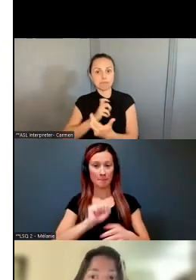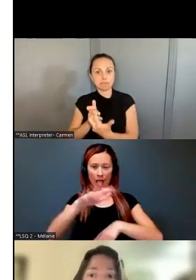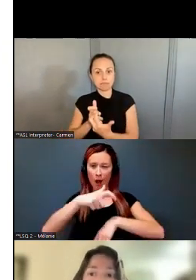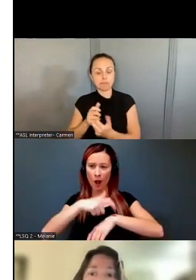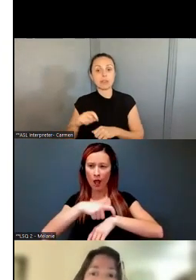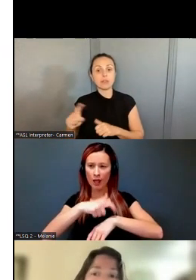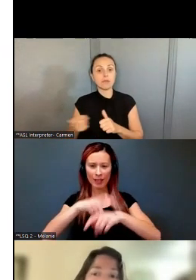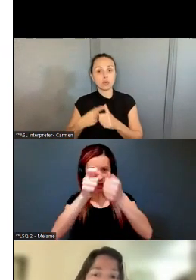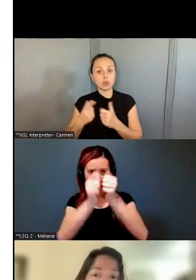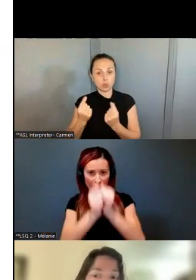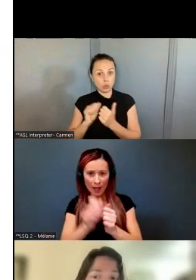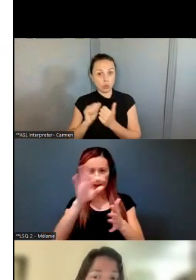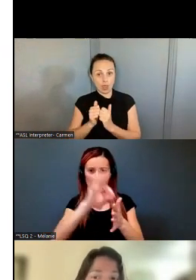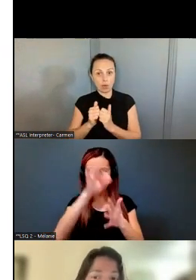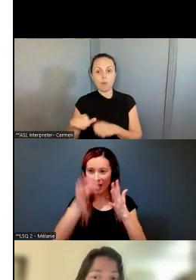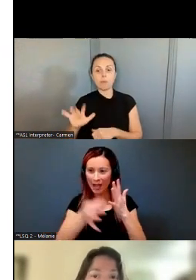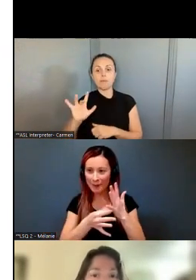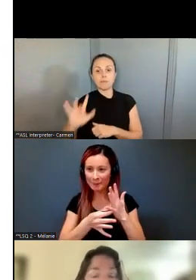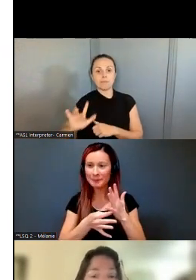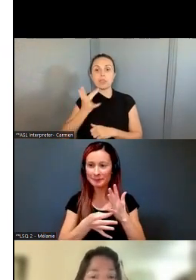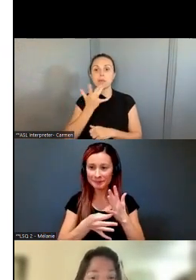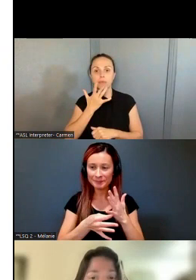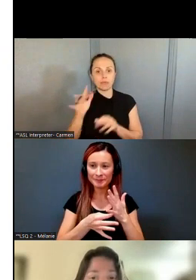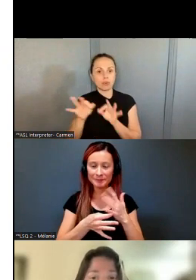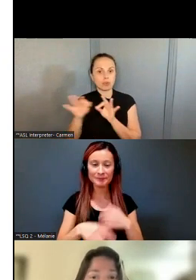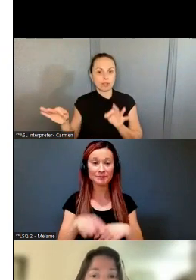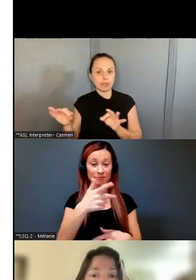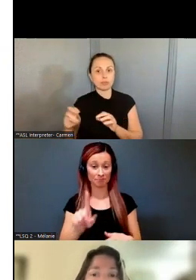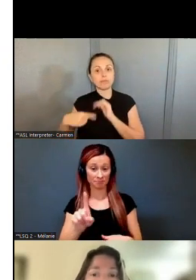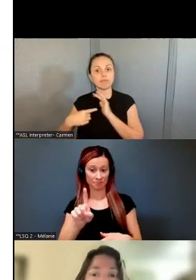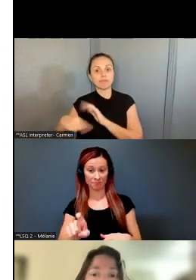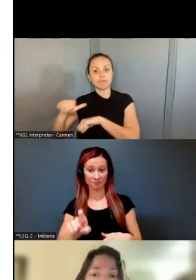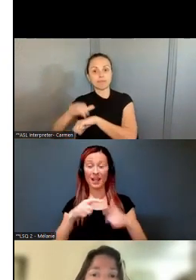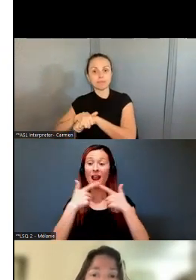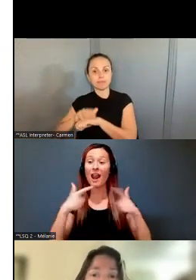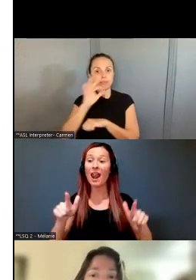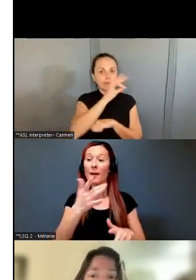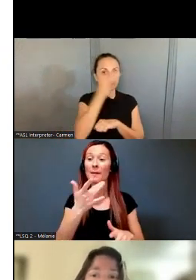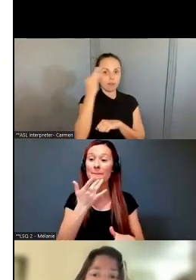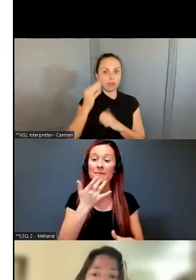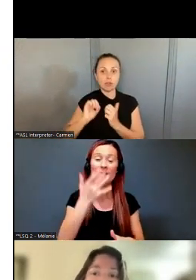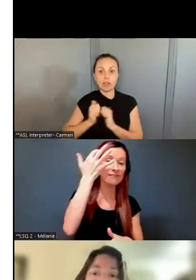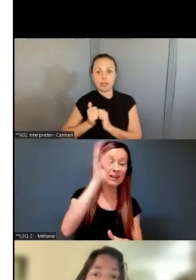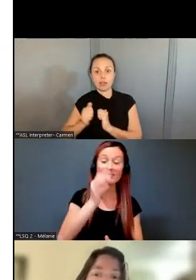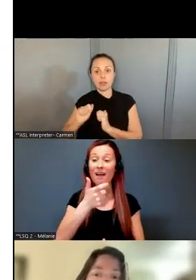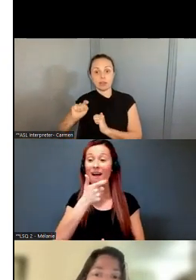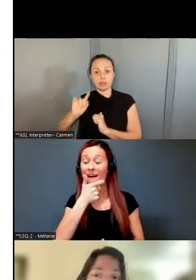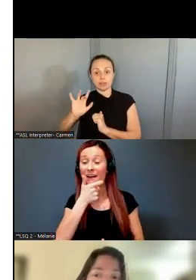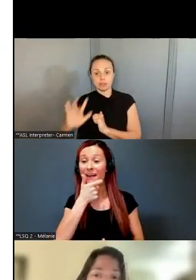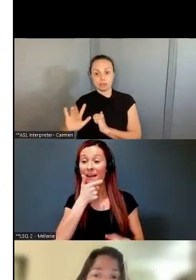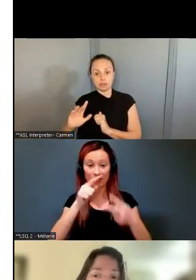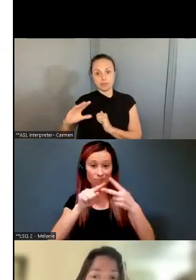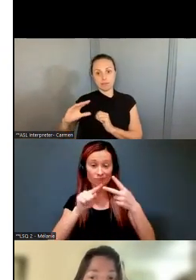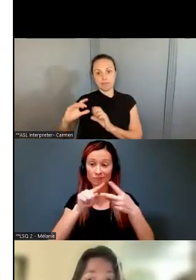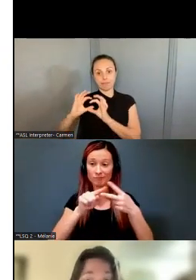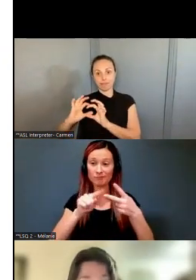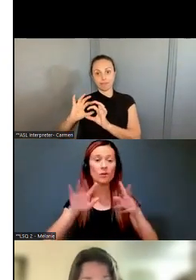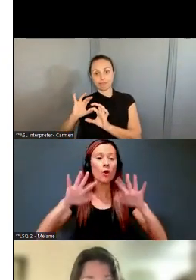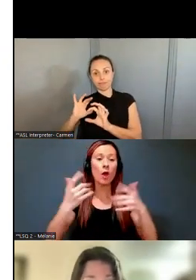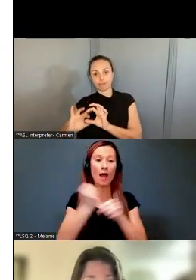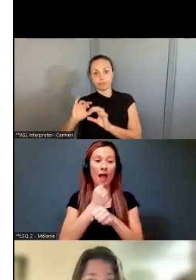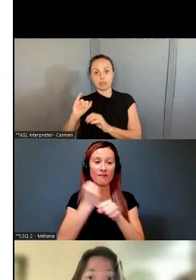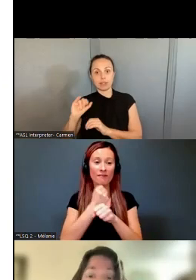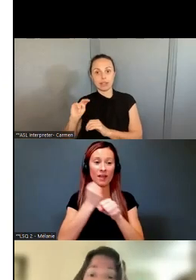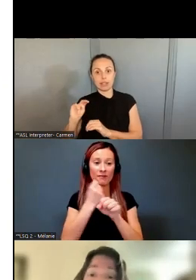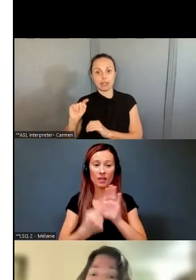First, please select your preferred language, English or French. You do this by selecting the interpretation option on your Zoom